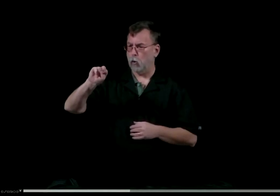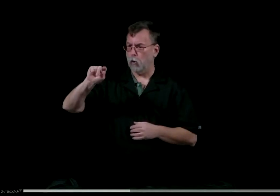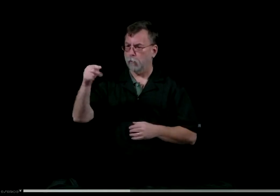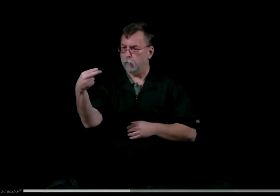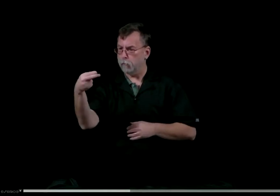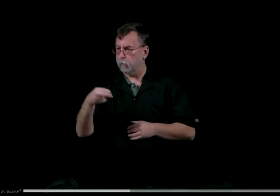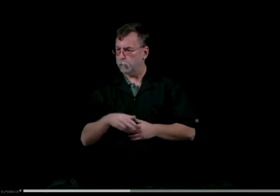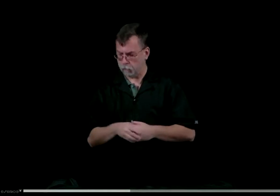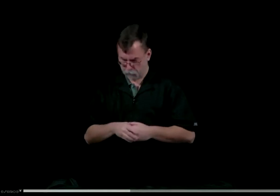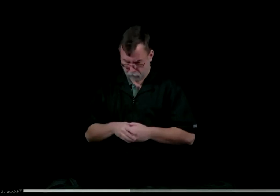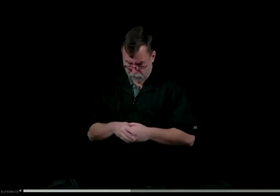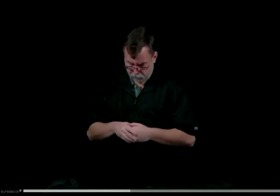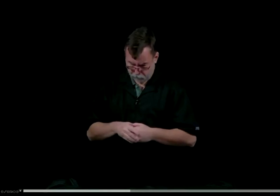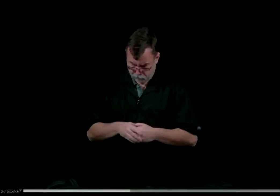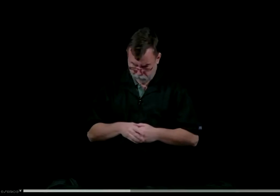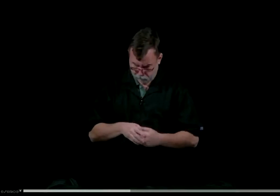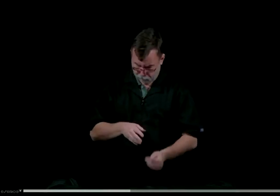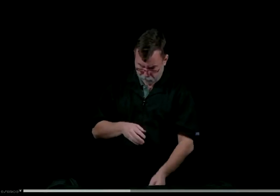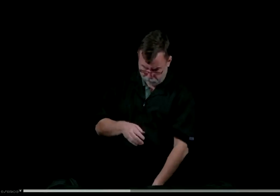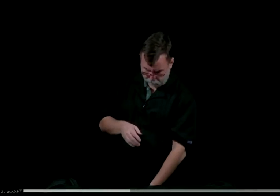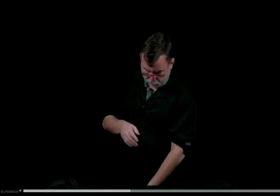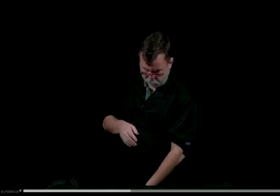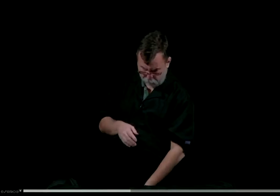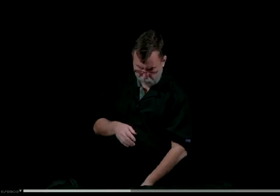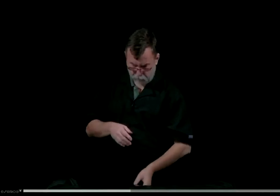he was sent to the town of Corinth